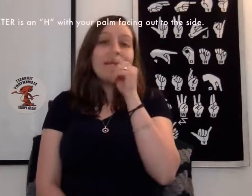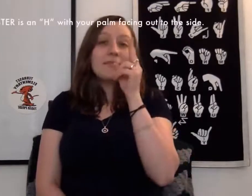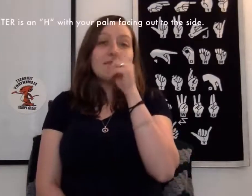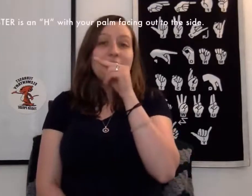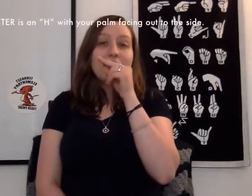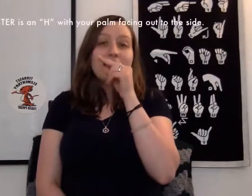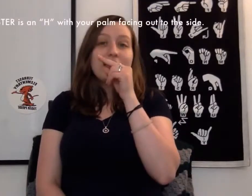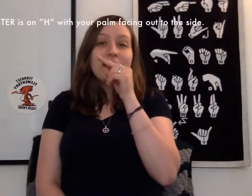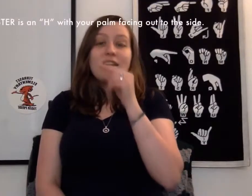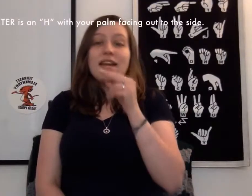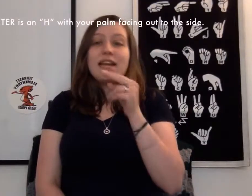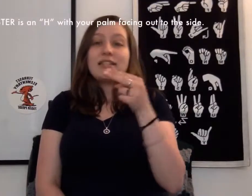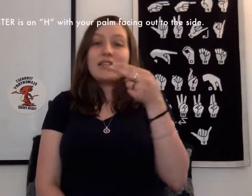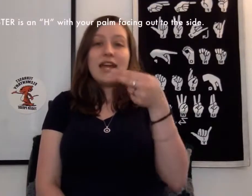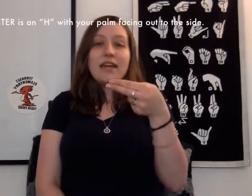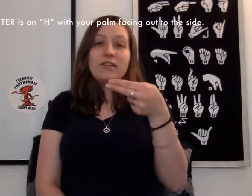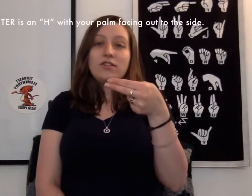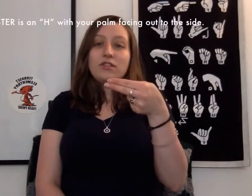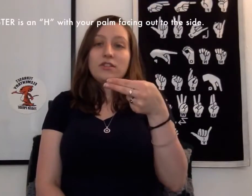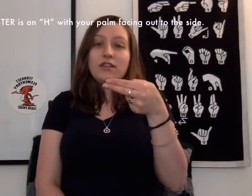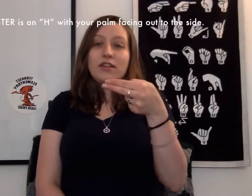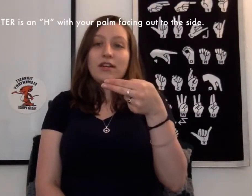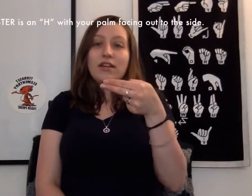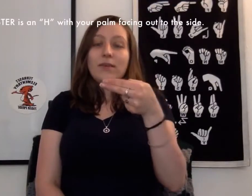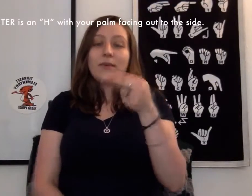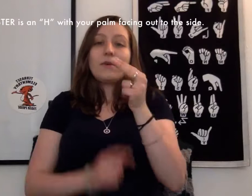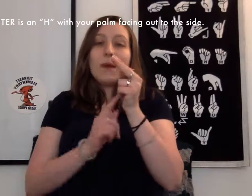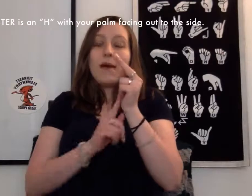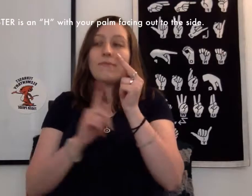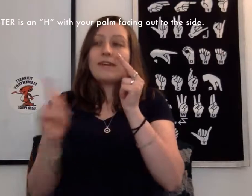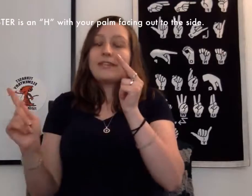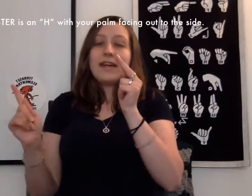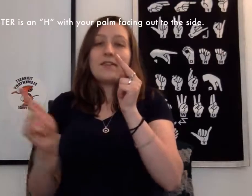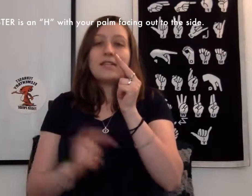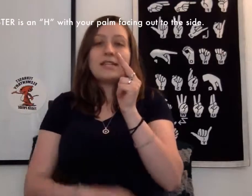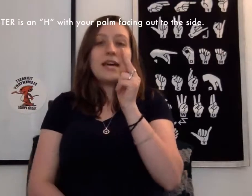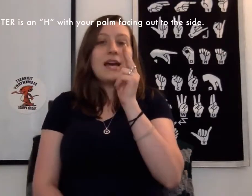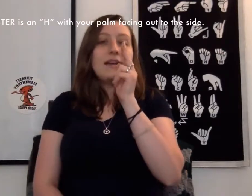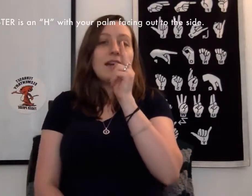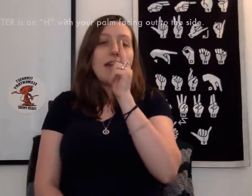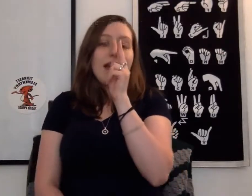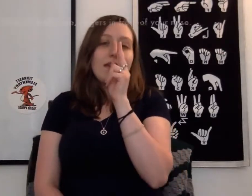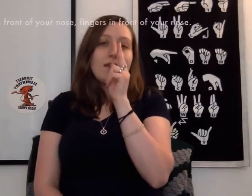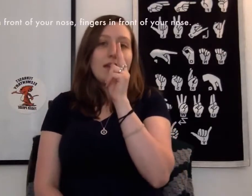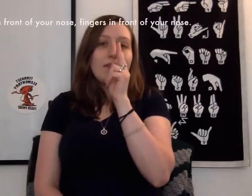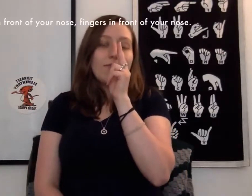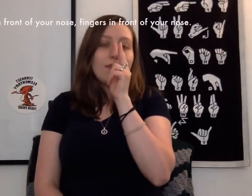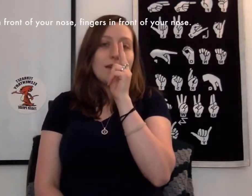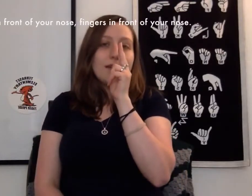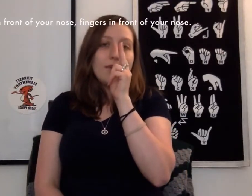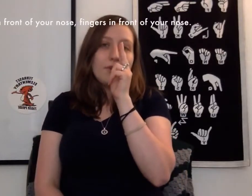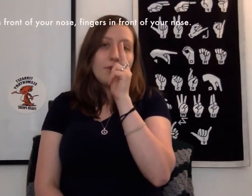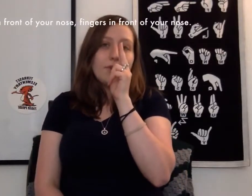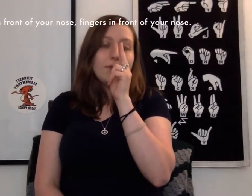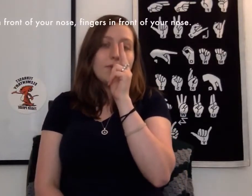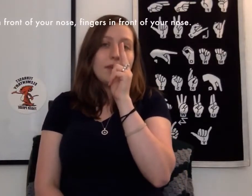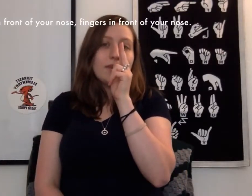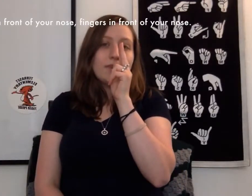Hamster is an H with your palm facing out to the side and in front of your nose, fingers in front of